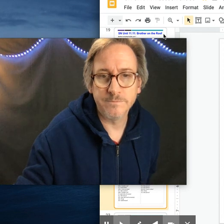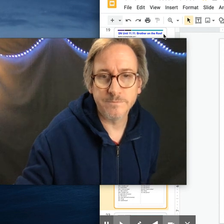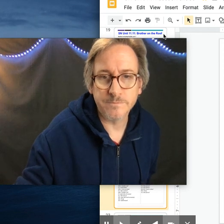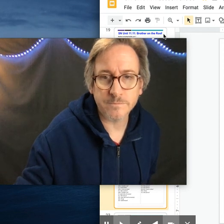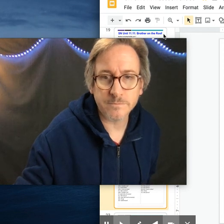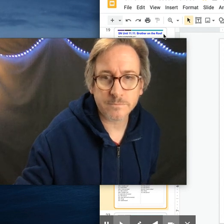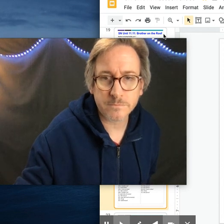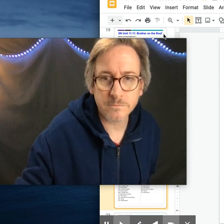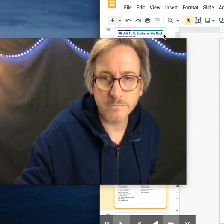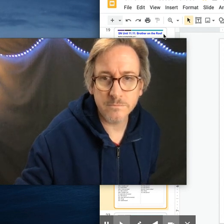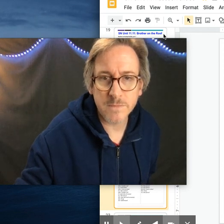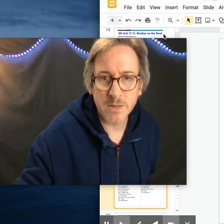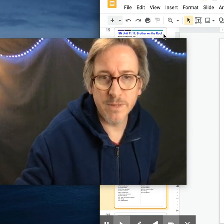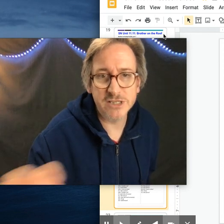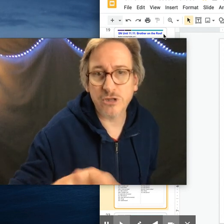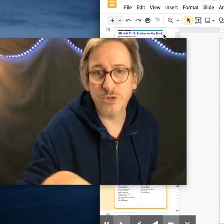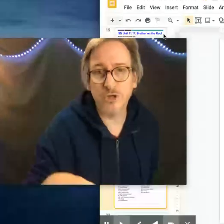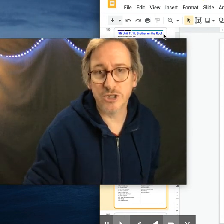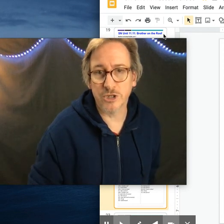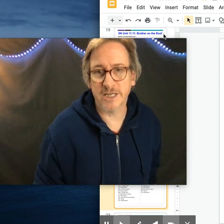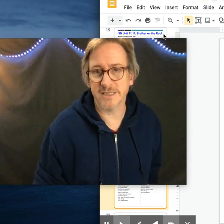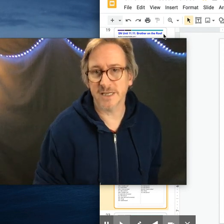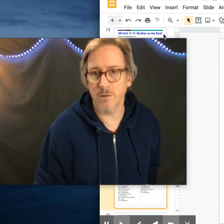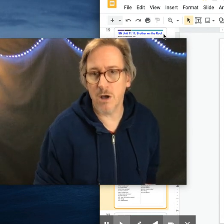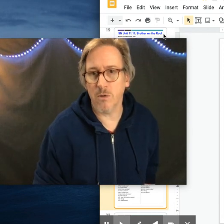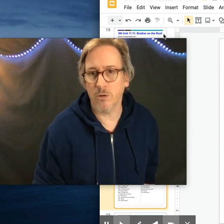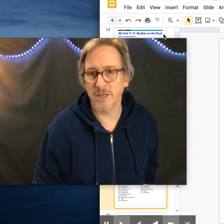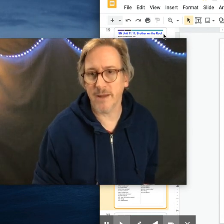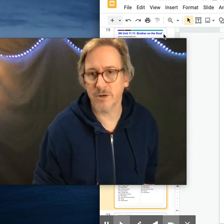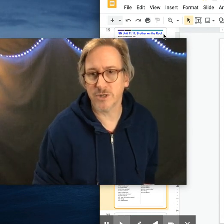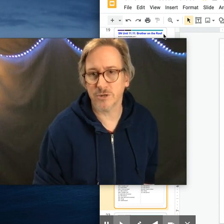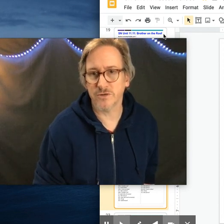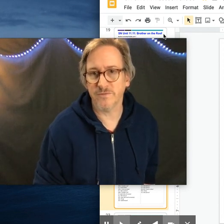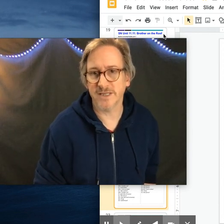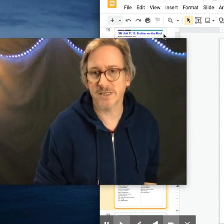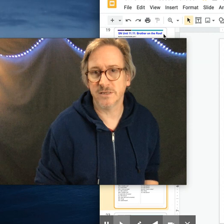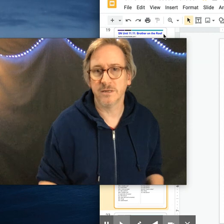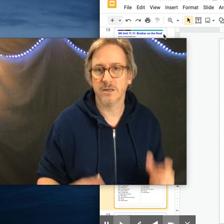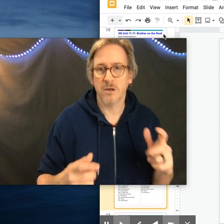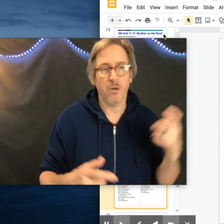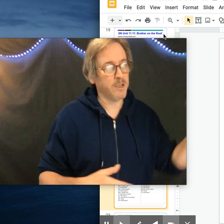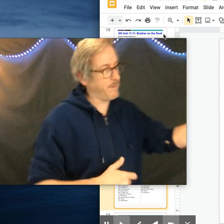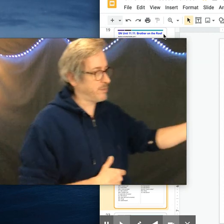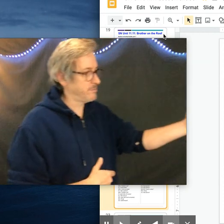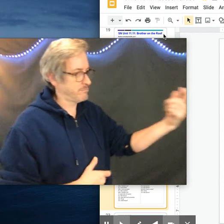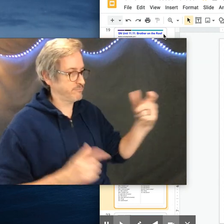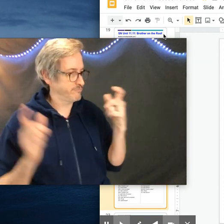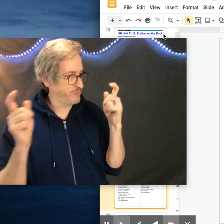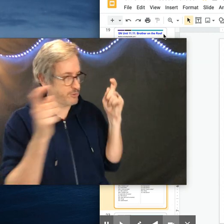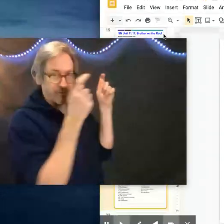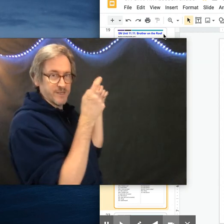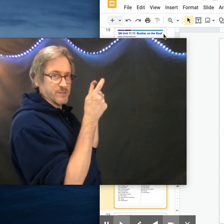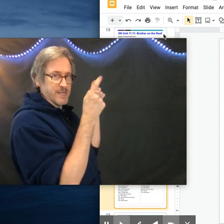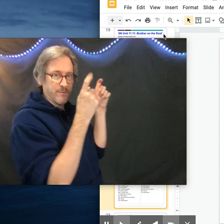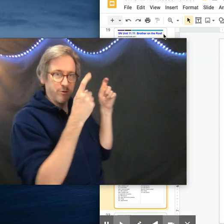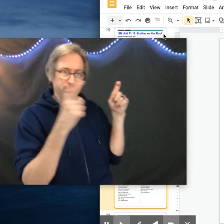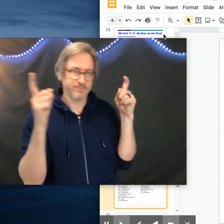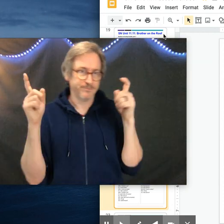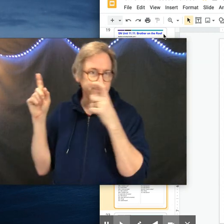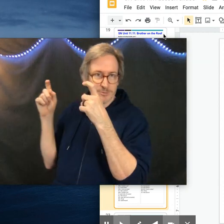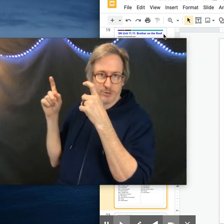But it's also good to look at this and go, oh, hold camera, turn to face, hold camera, turn to face